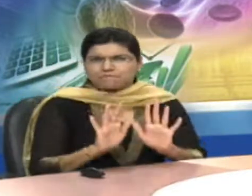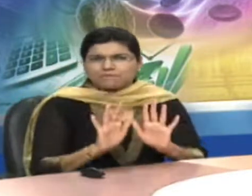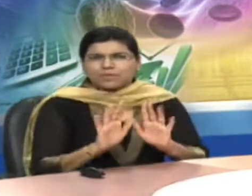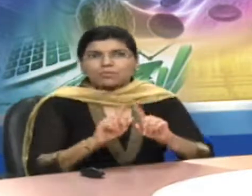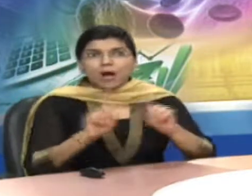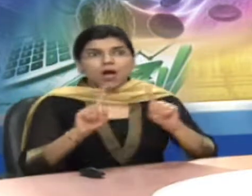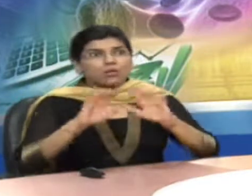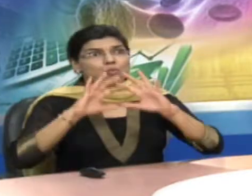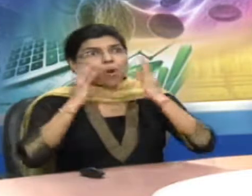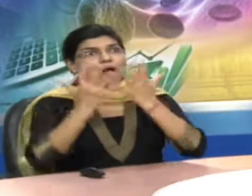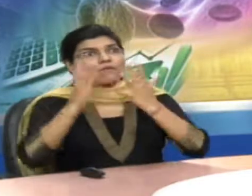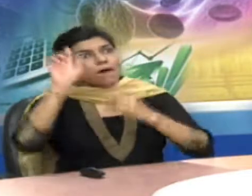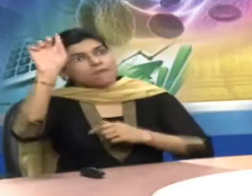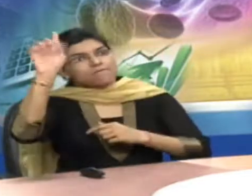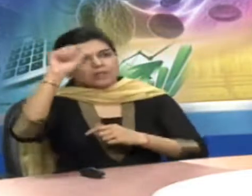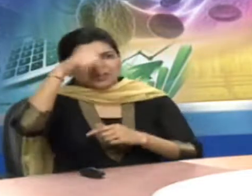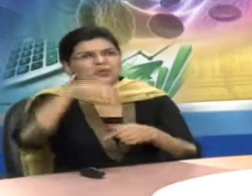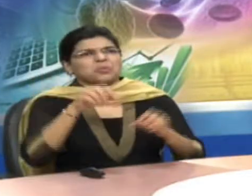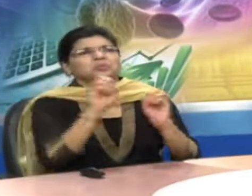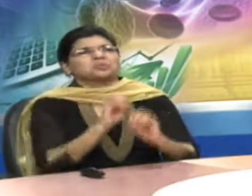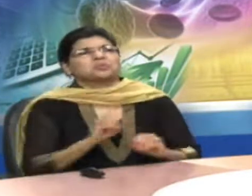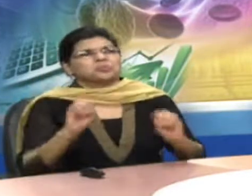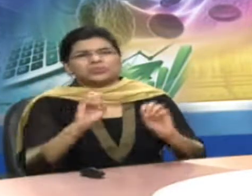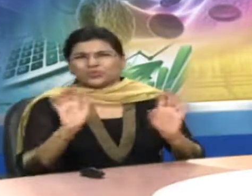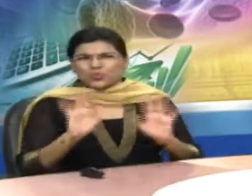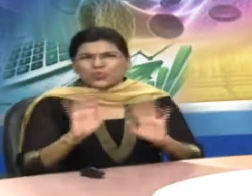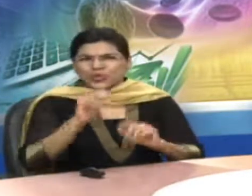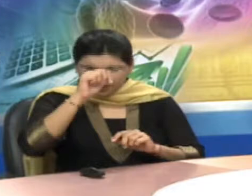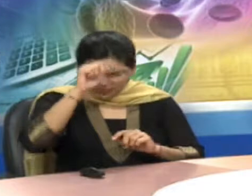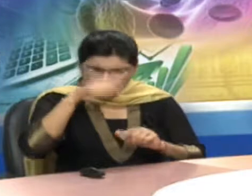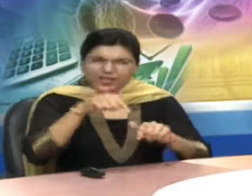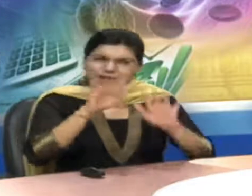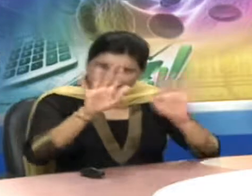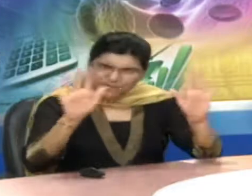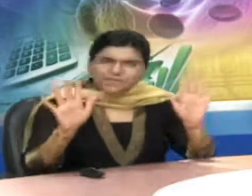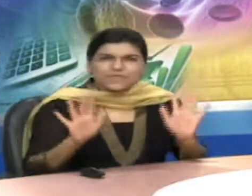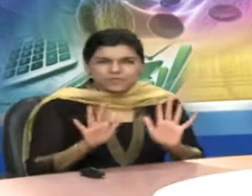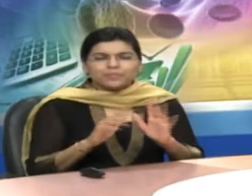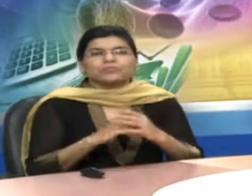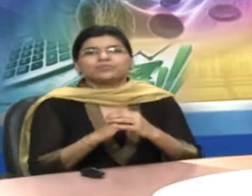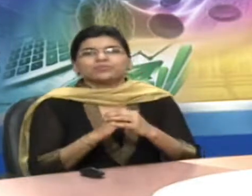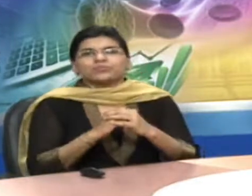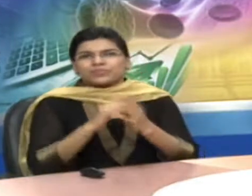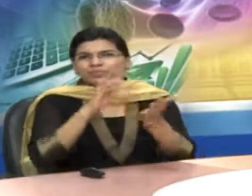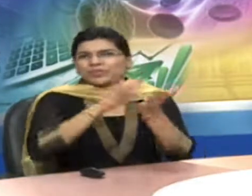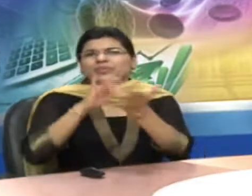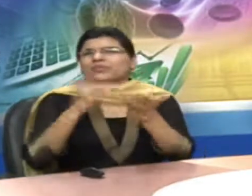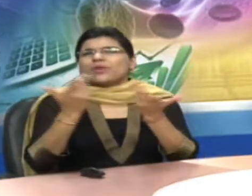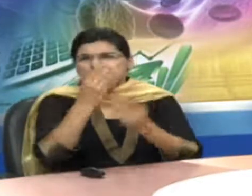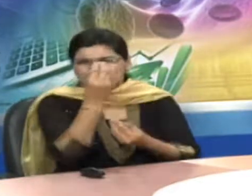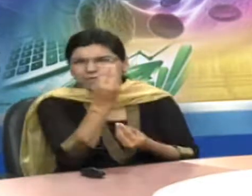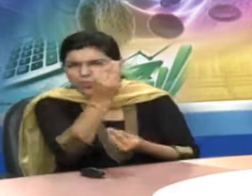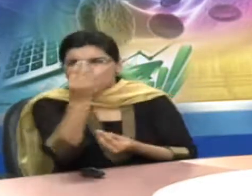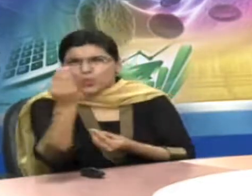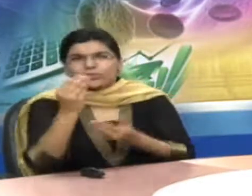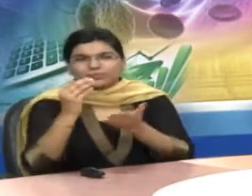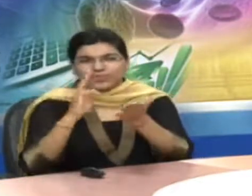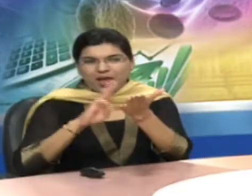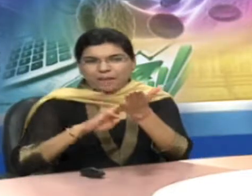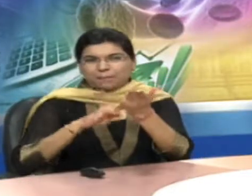in some part of India also, not only in forest, in India also we have few places where we can have